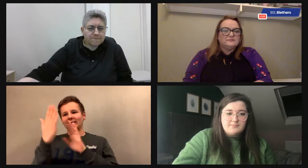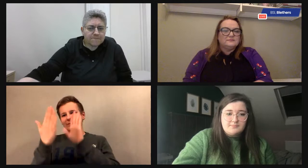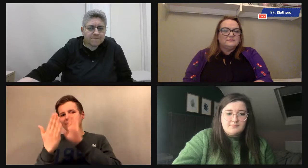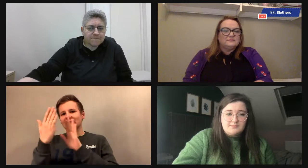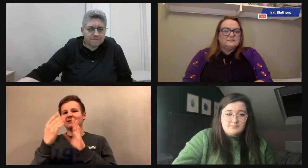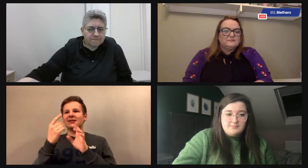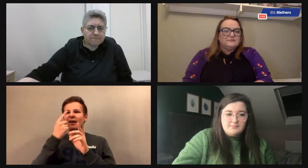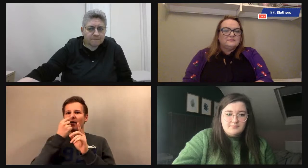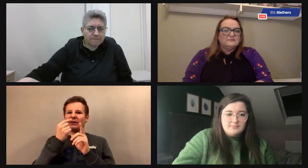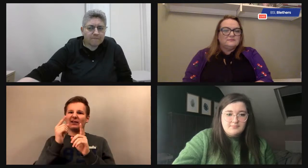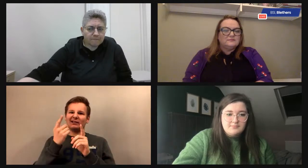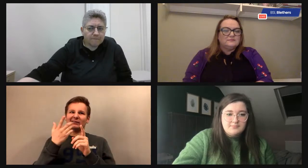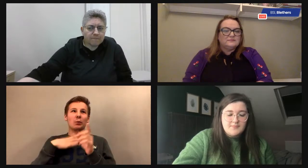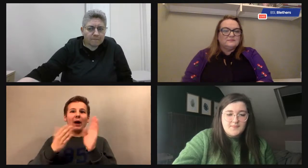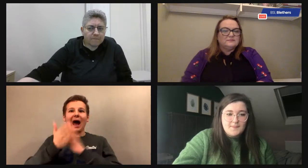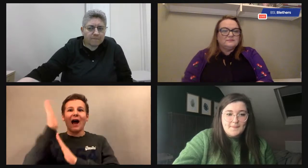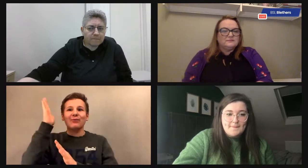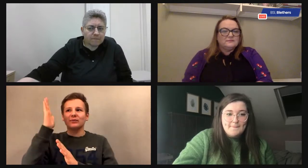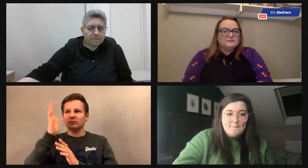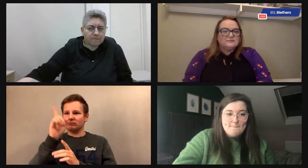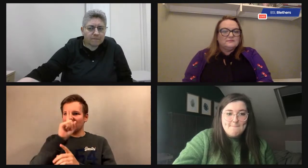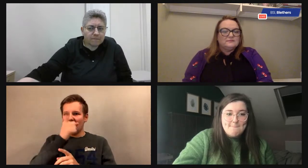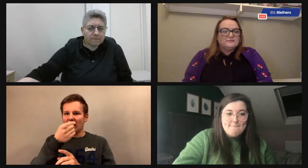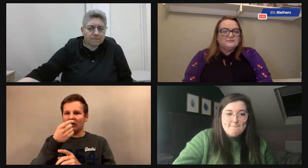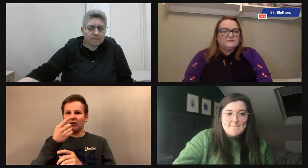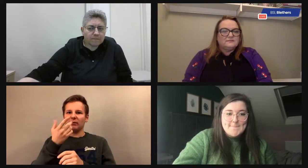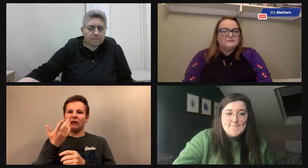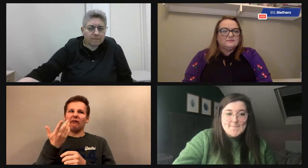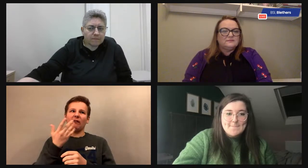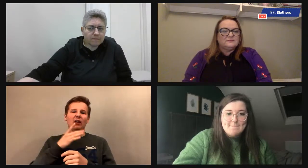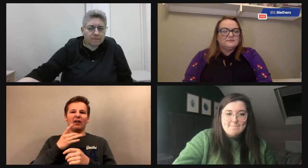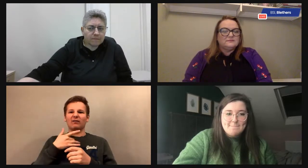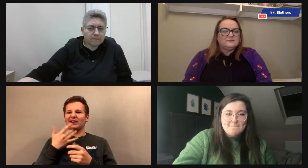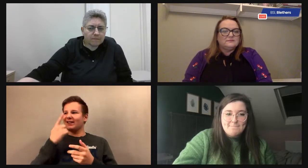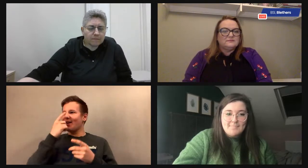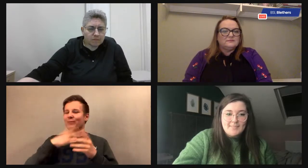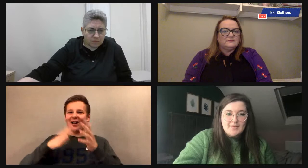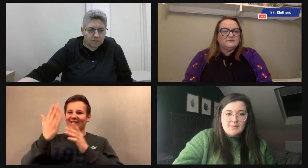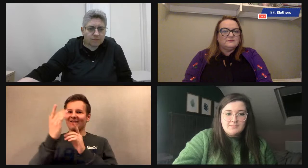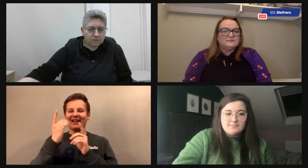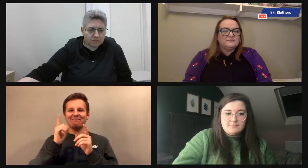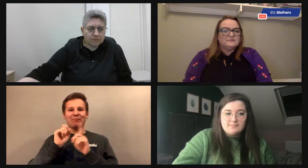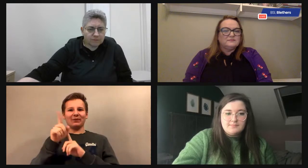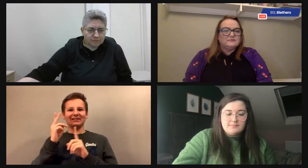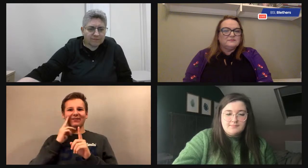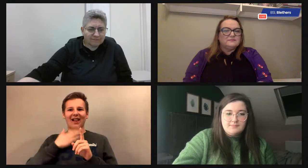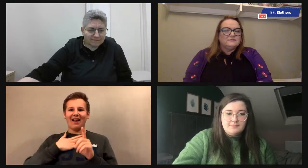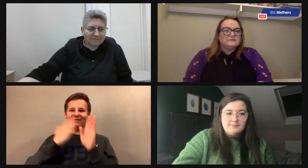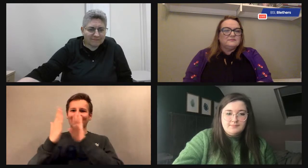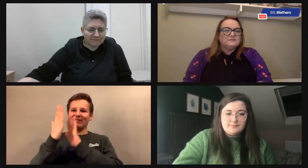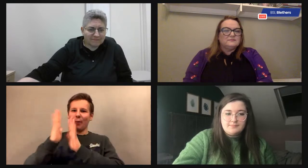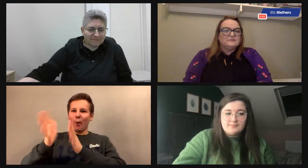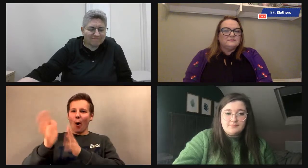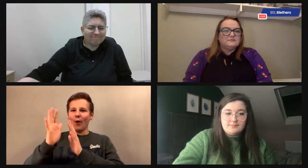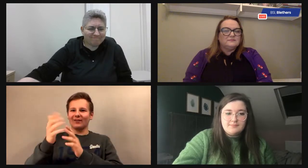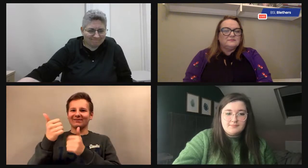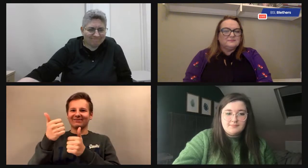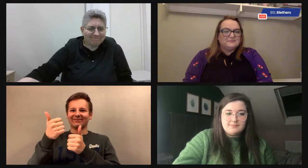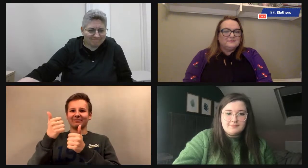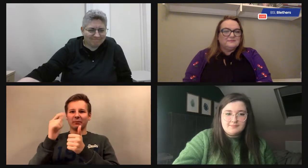home. We had to do all our learning face to face. You couldn't go outside. Uh,